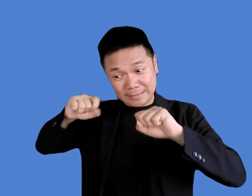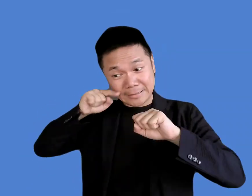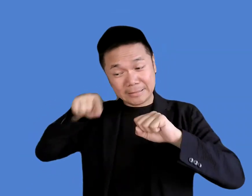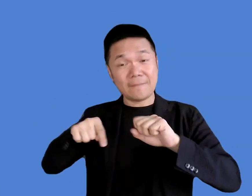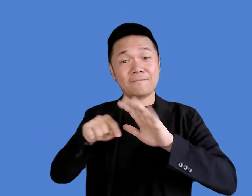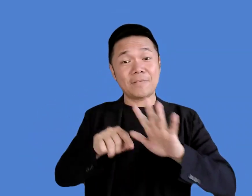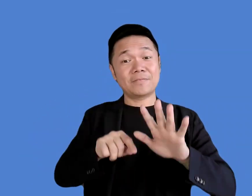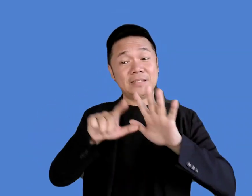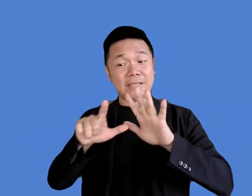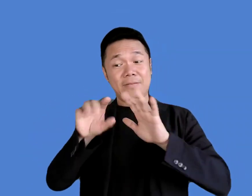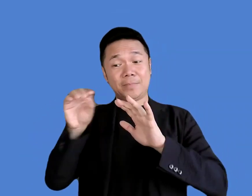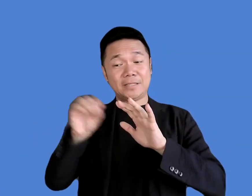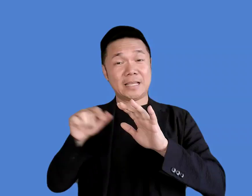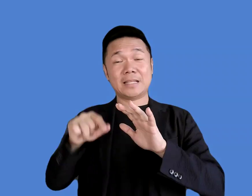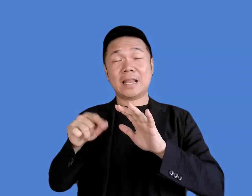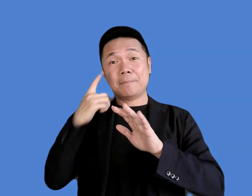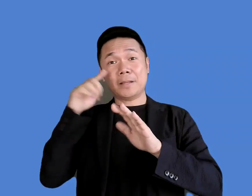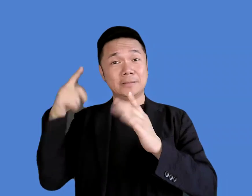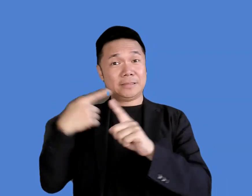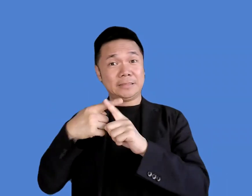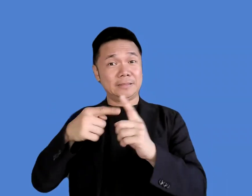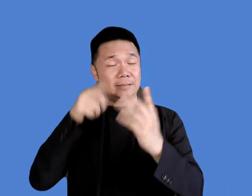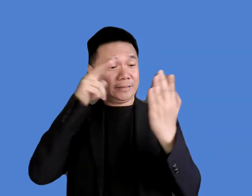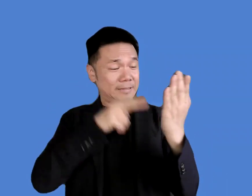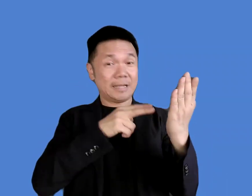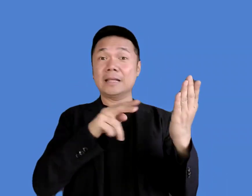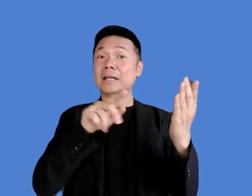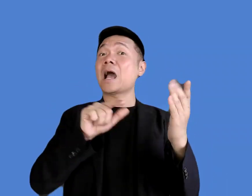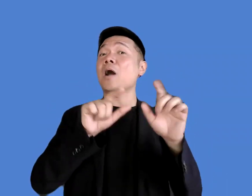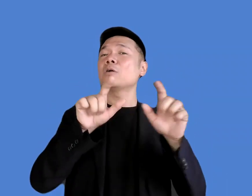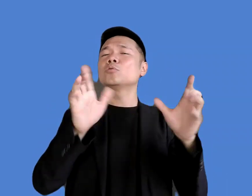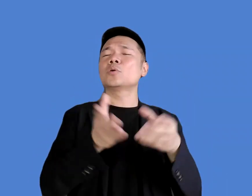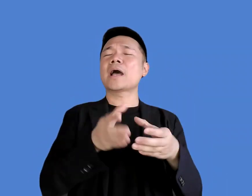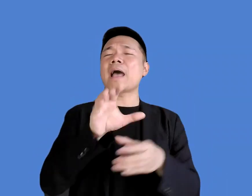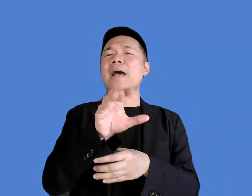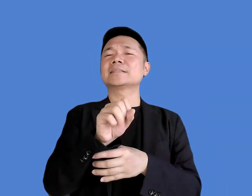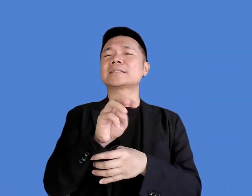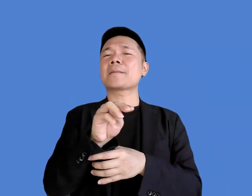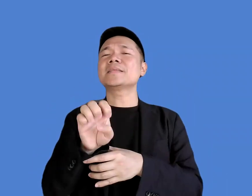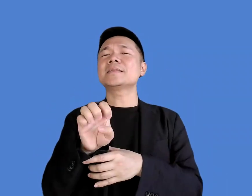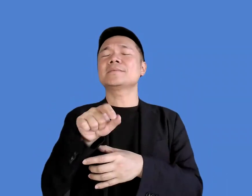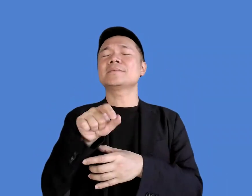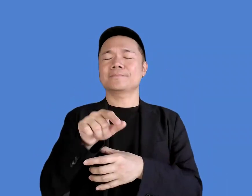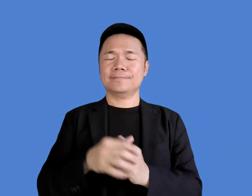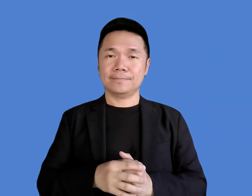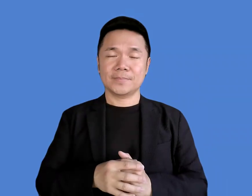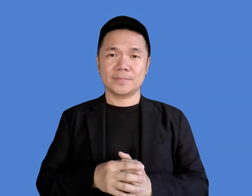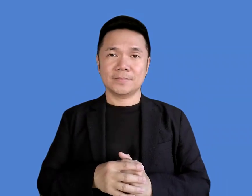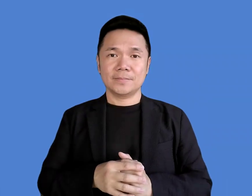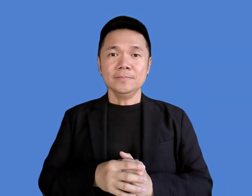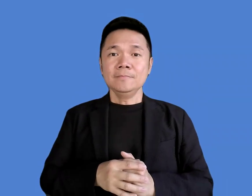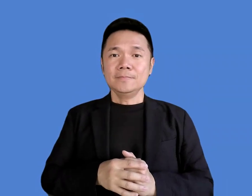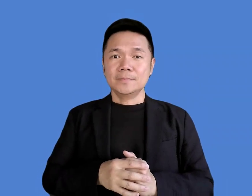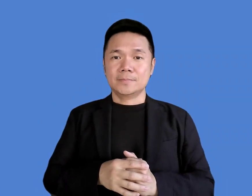57% of our WEPs are micro, small, medium enterprises, employing actually fewer